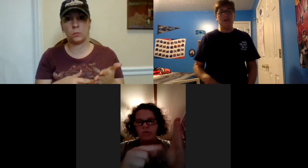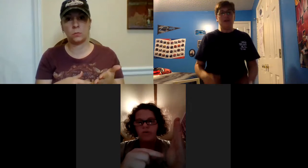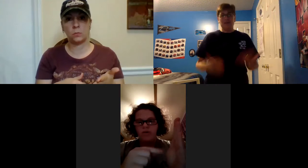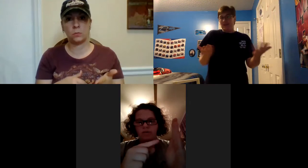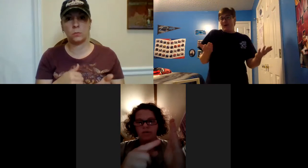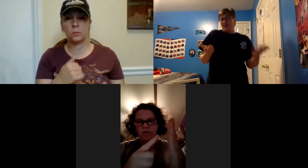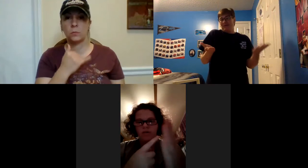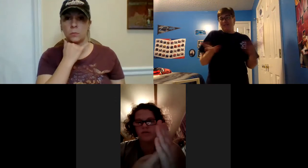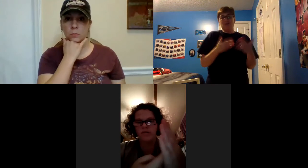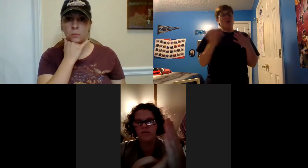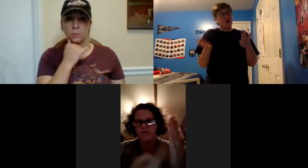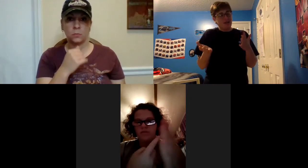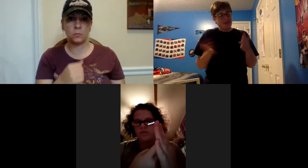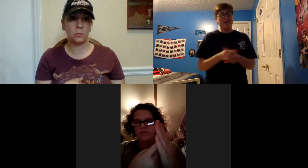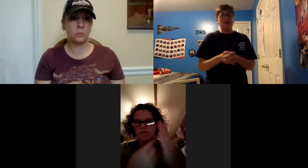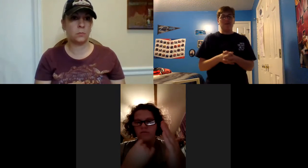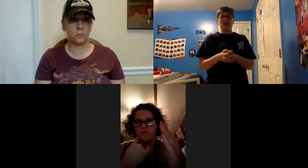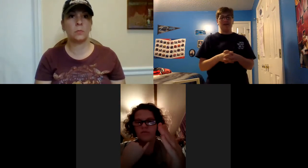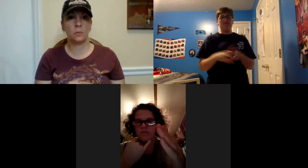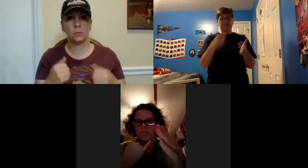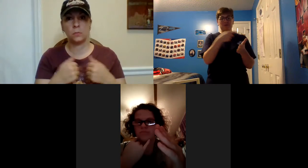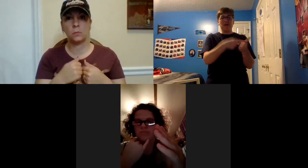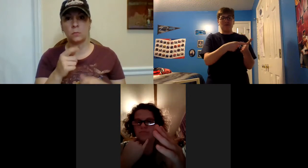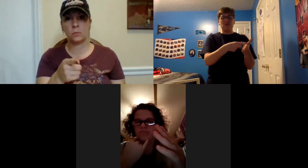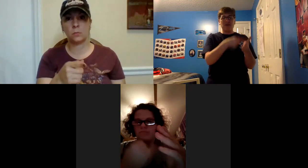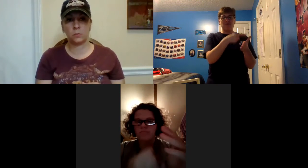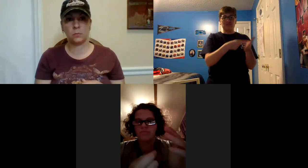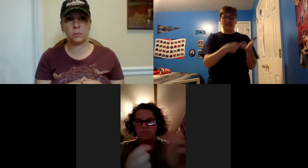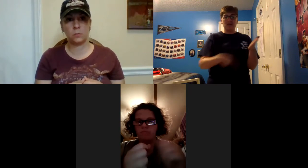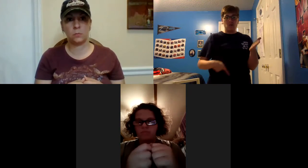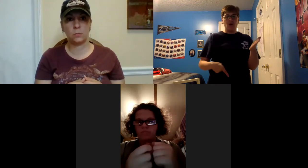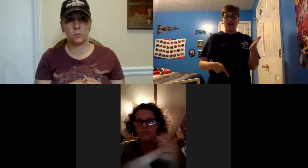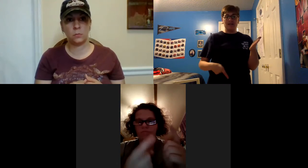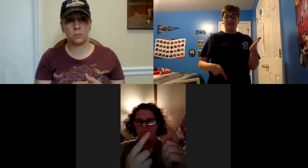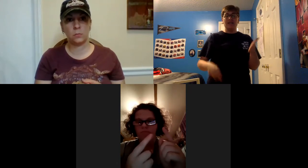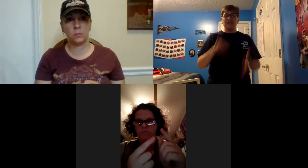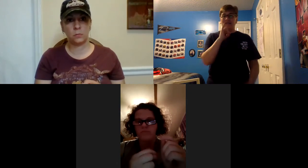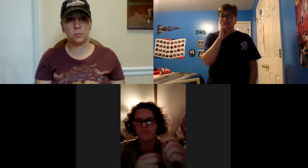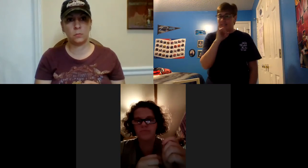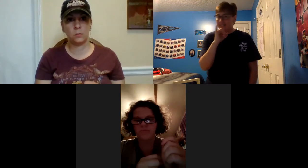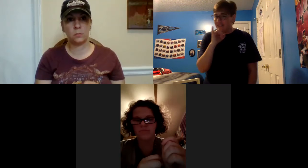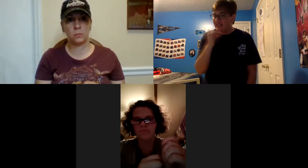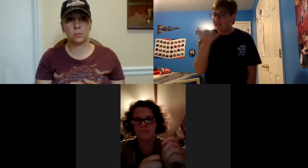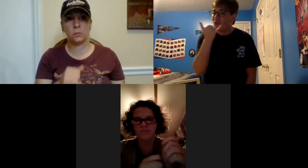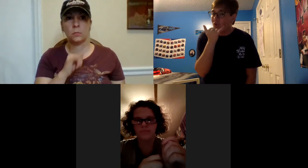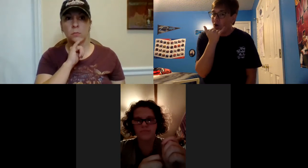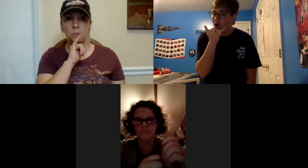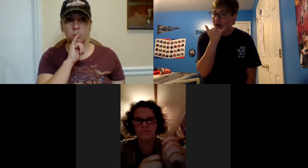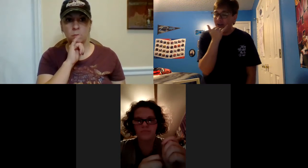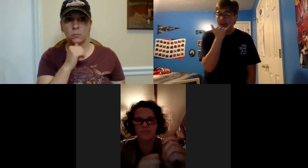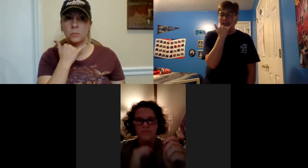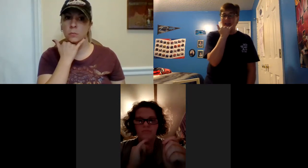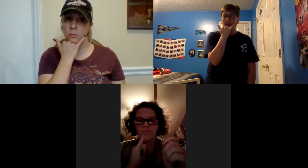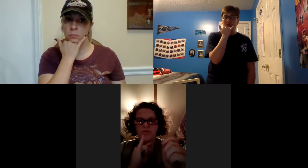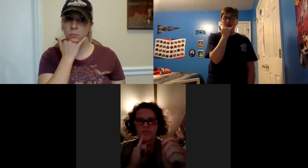you, you could, but if you might feel more comfortable saying what is